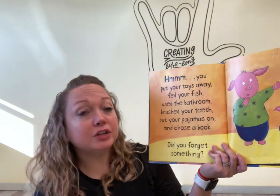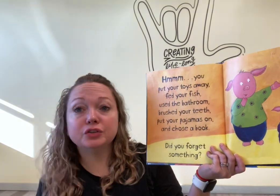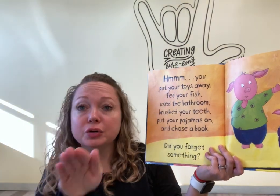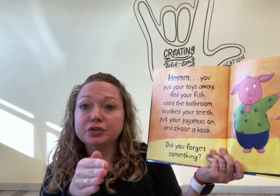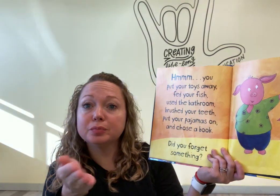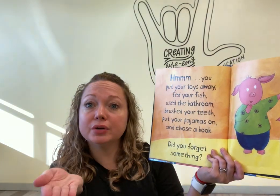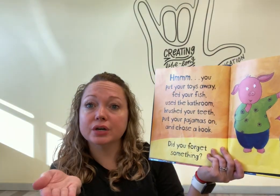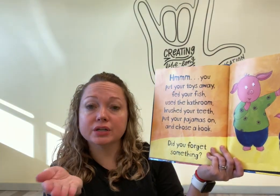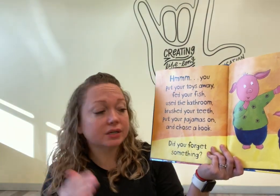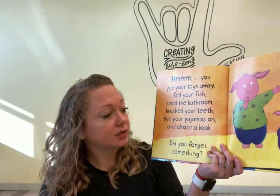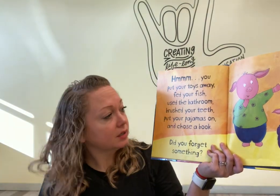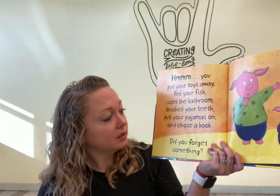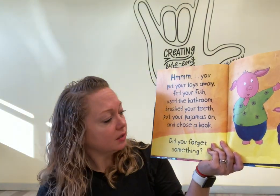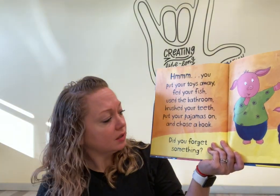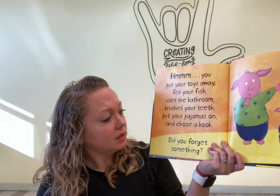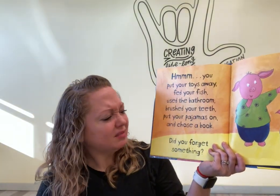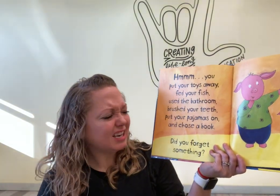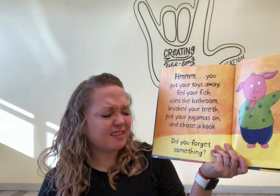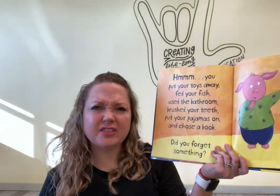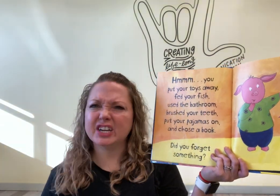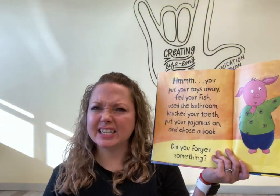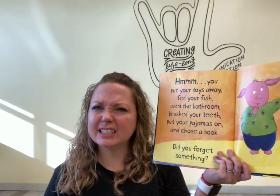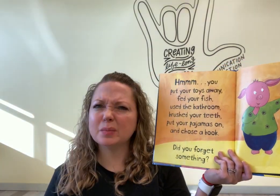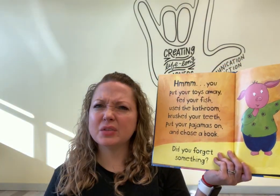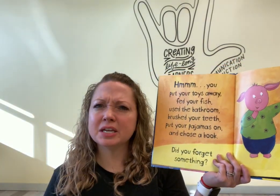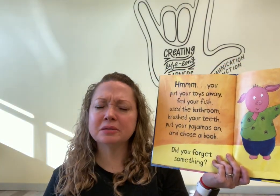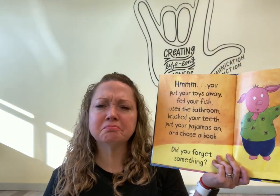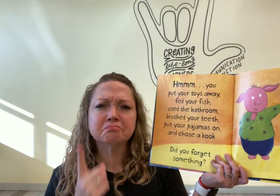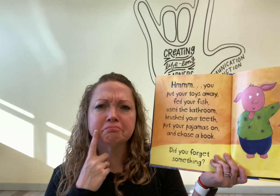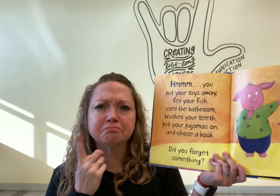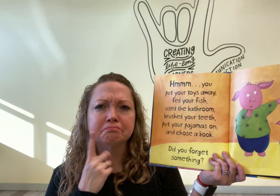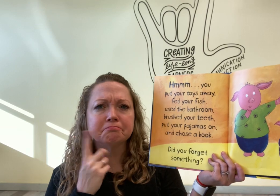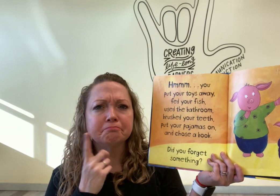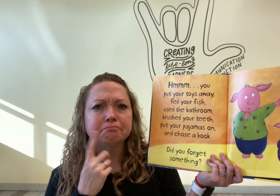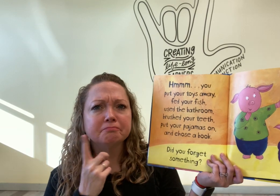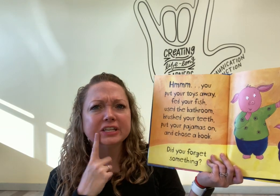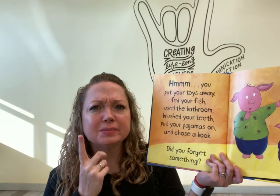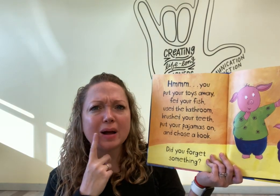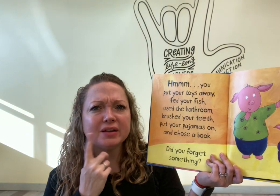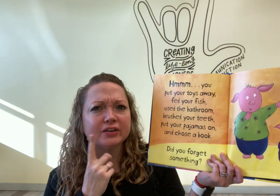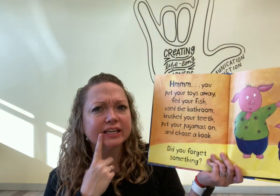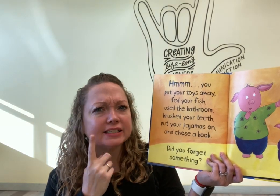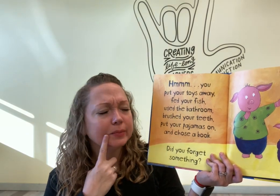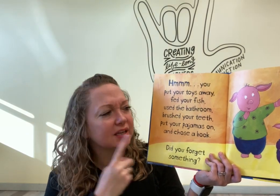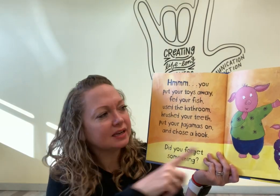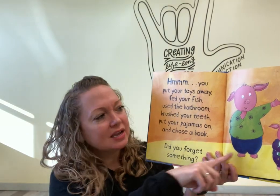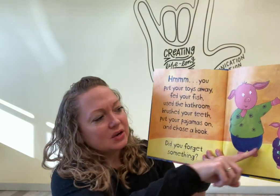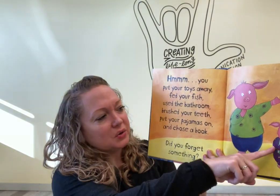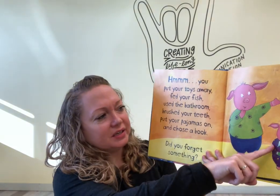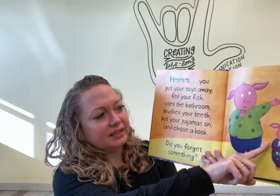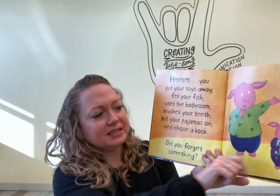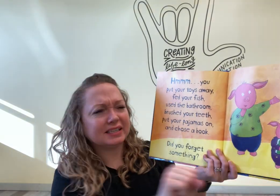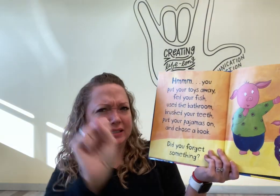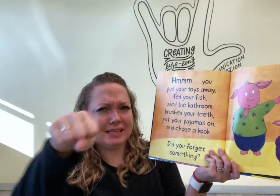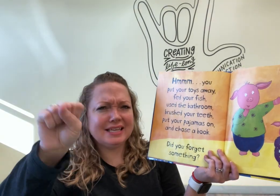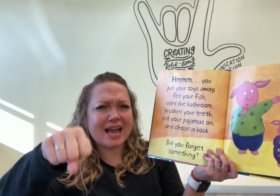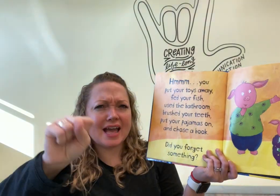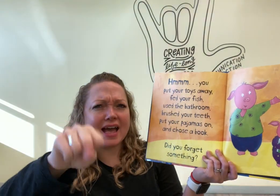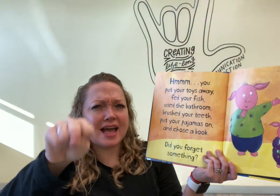chose your book. Did I forget something? Did Mommy forget something? Cornelius says,